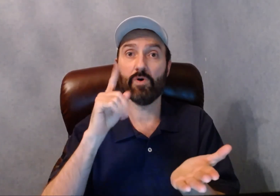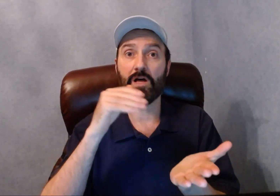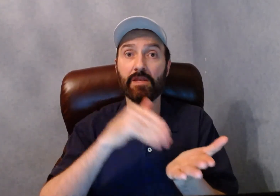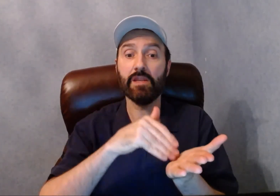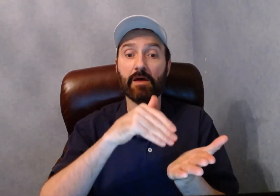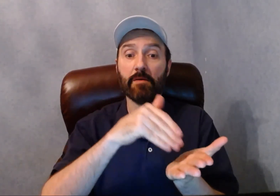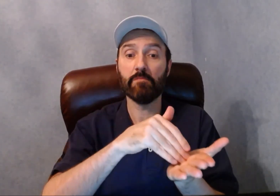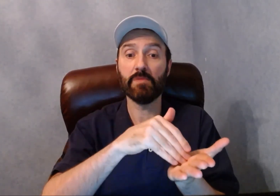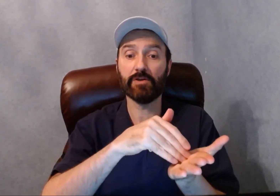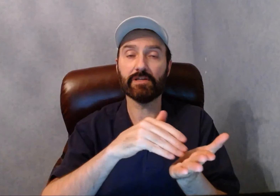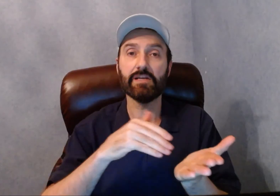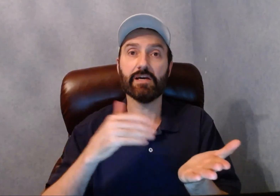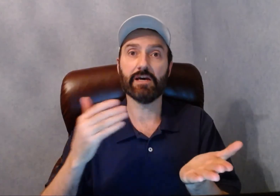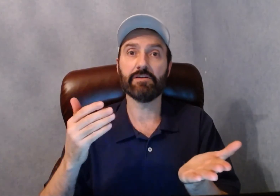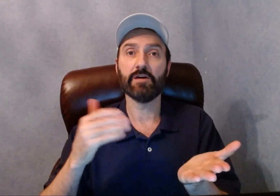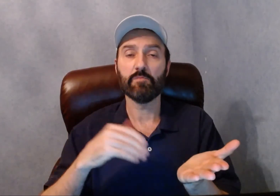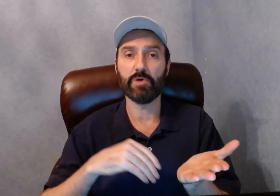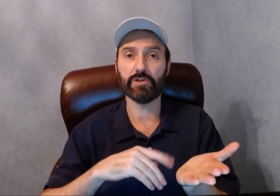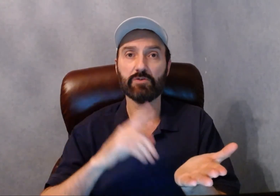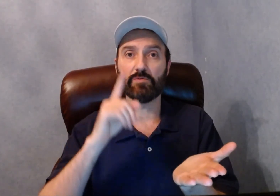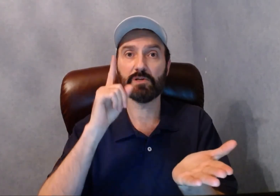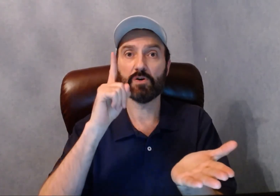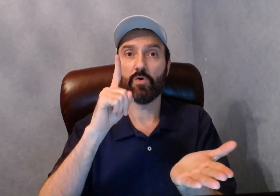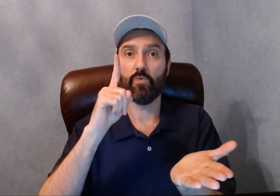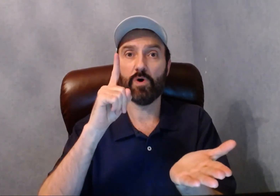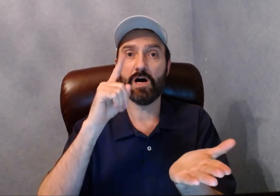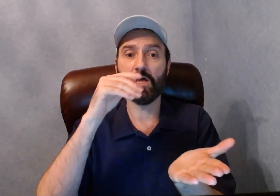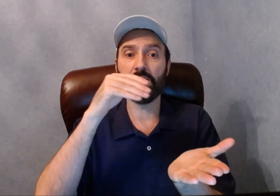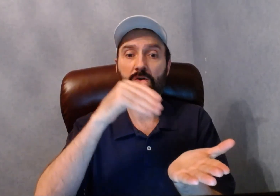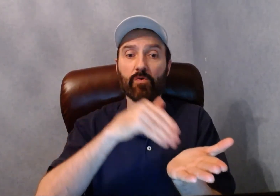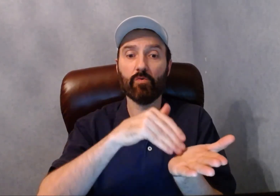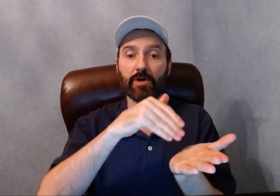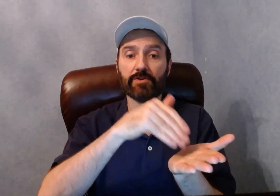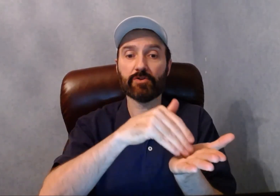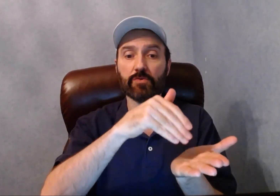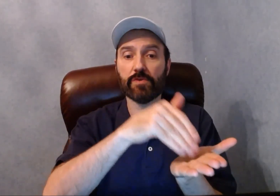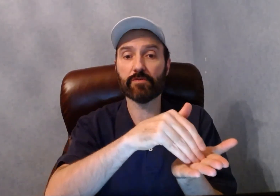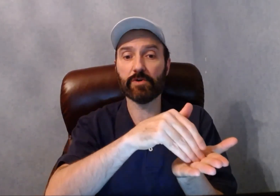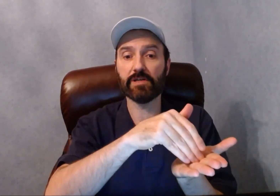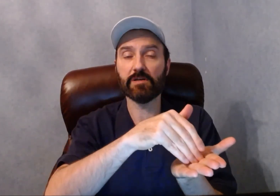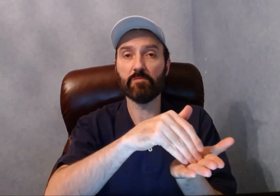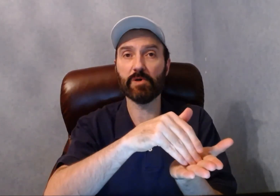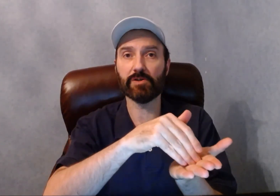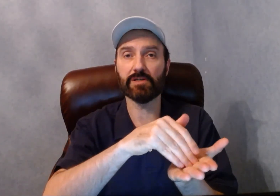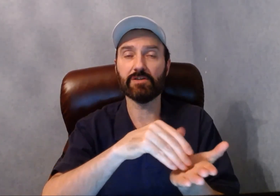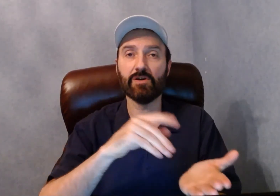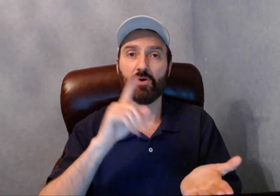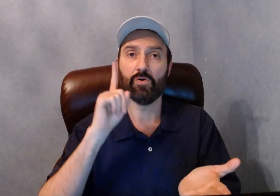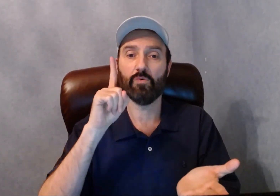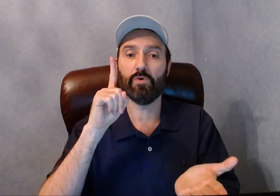1 million, and billion would be 1, 1, 2, 3 billion,